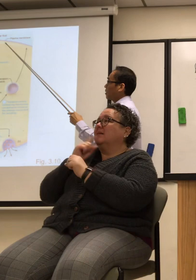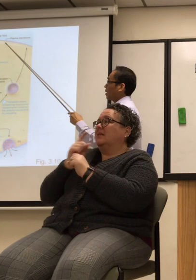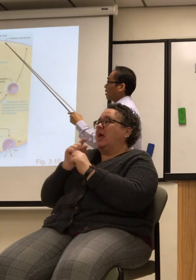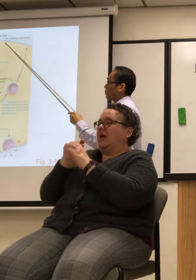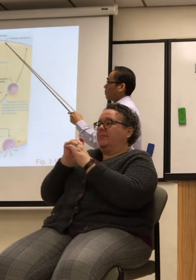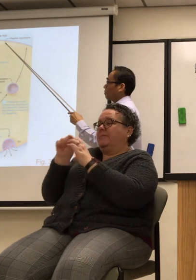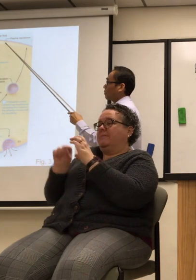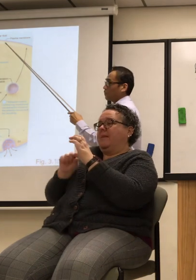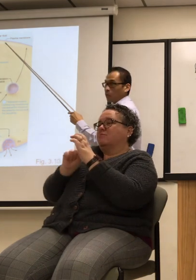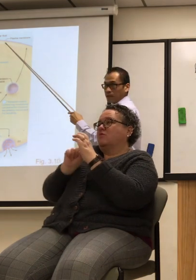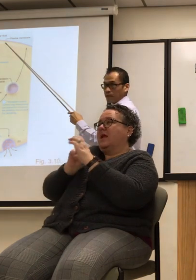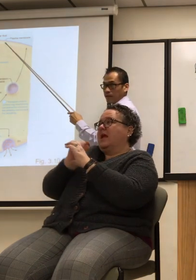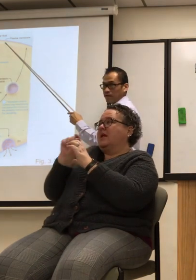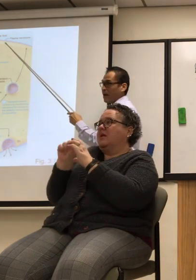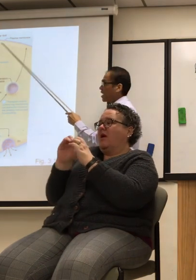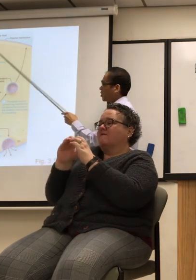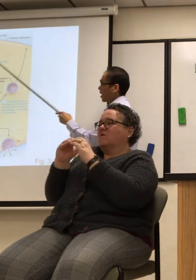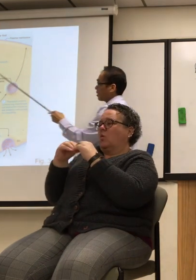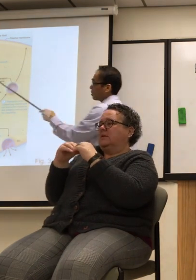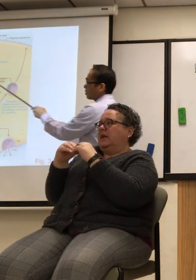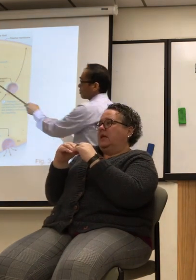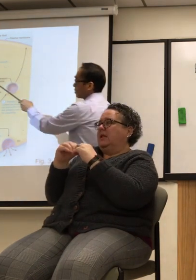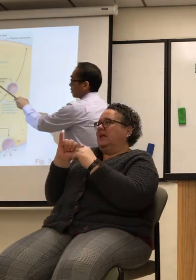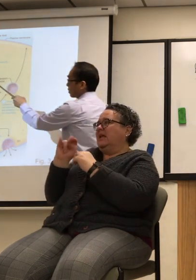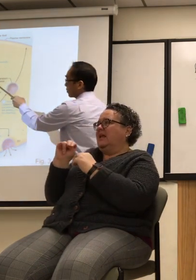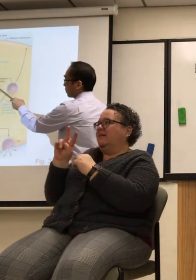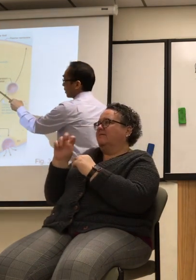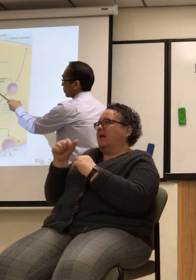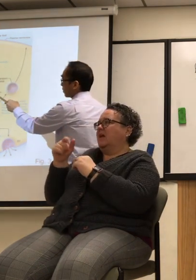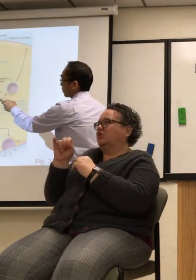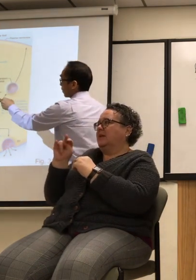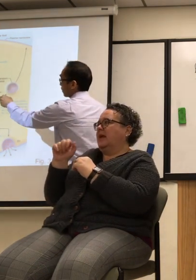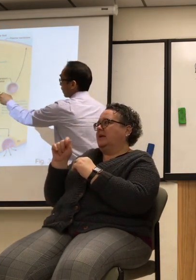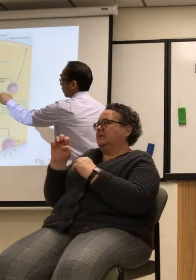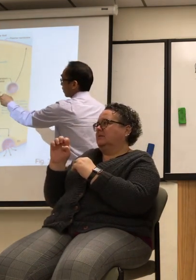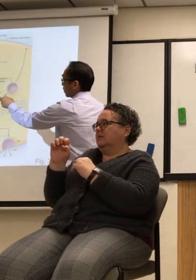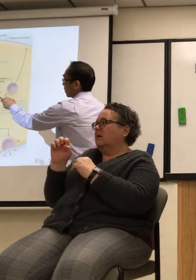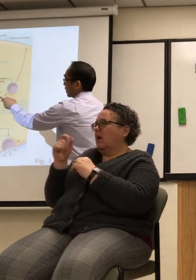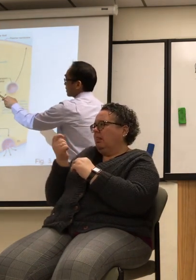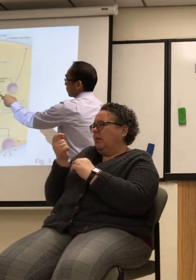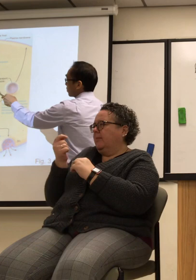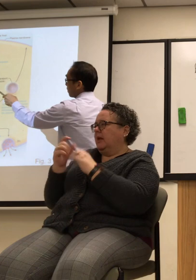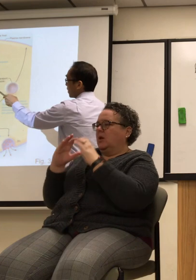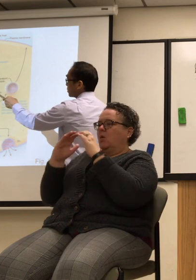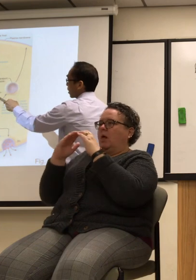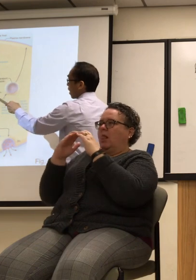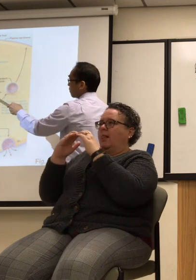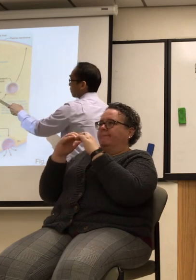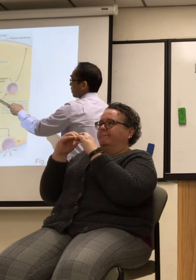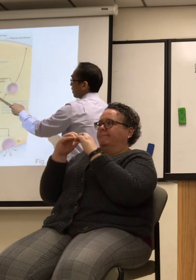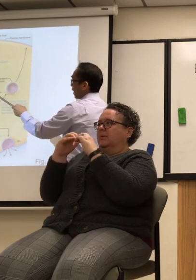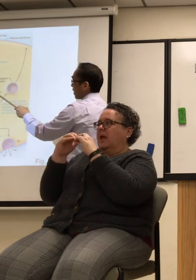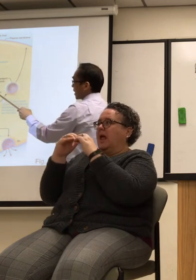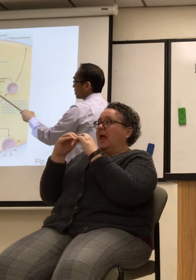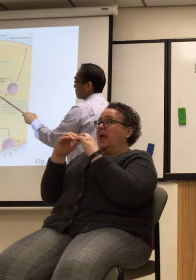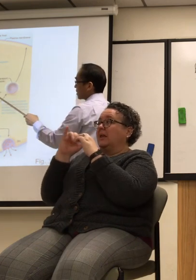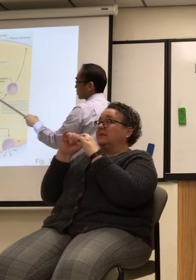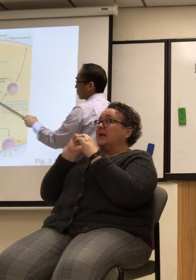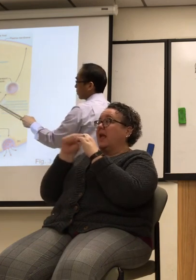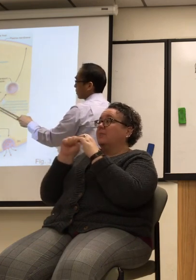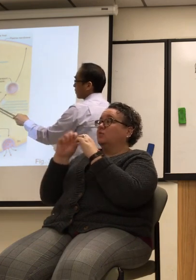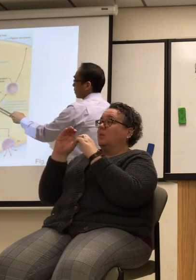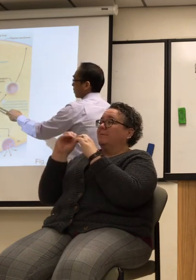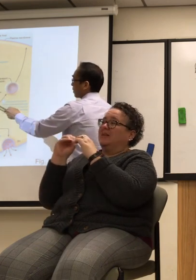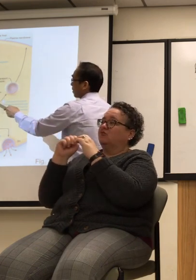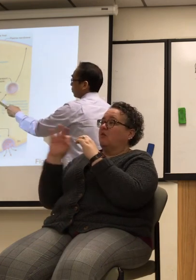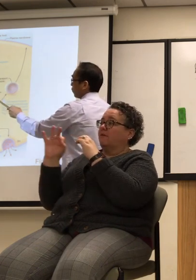membrane fold in, invaginate a little bit right there. And it's able to pinch off, and that's the